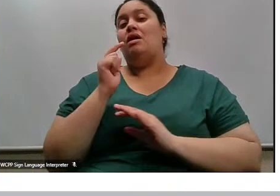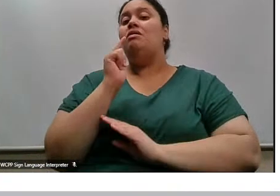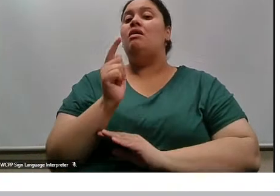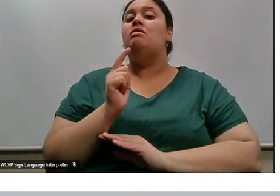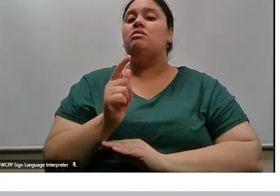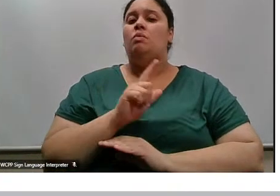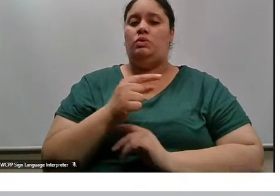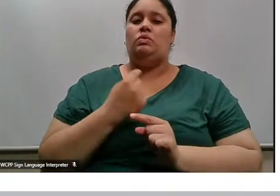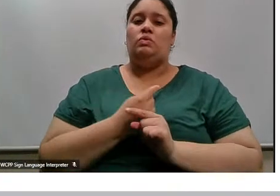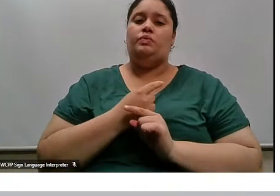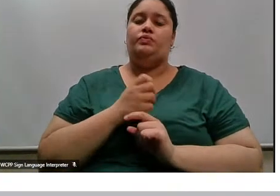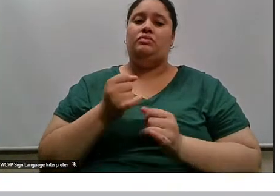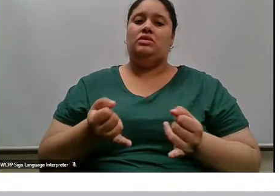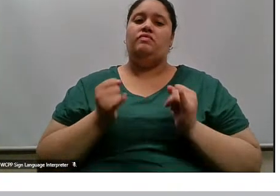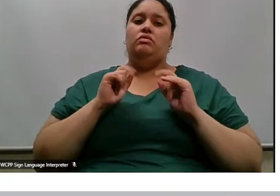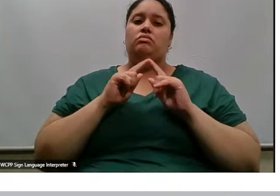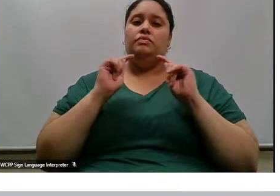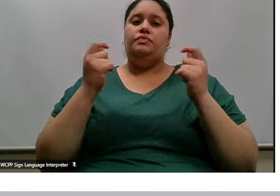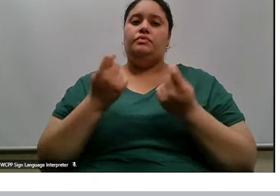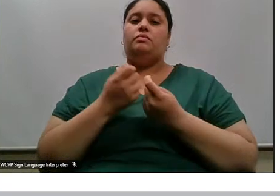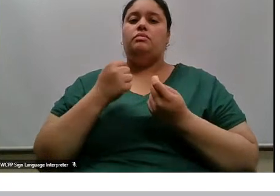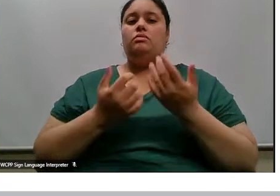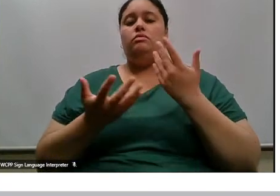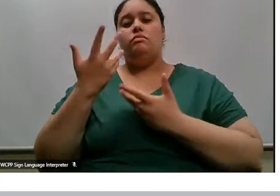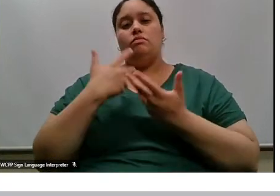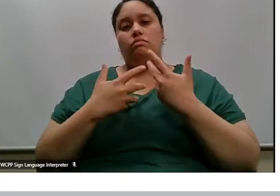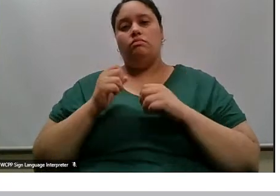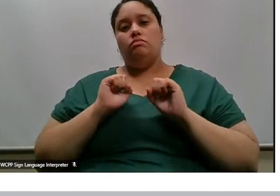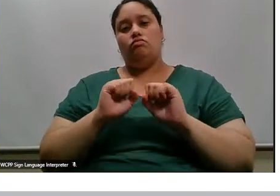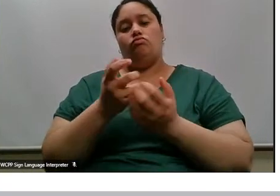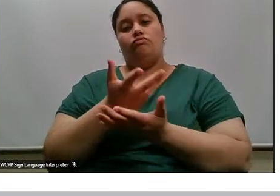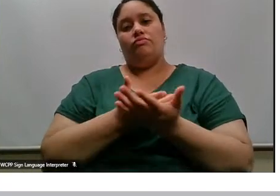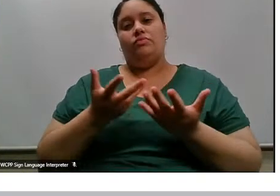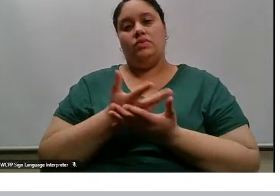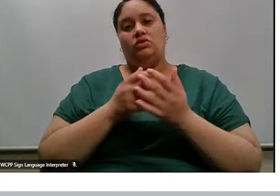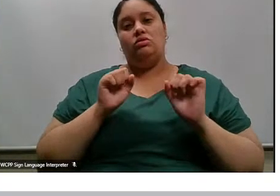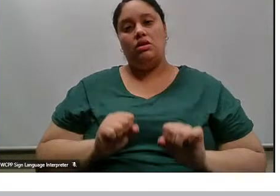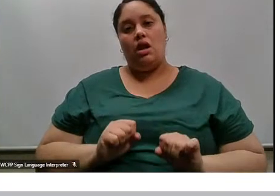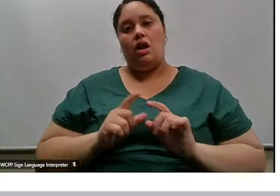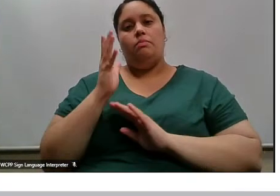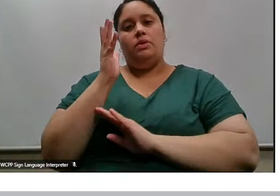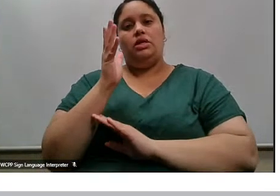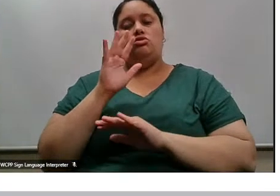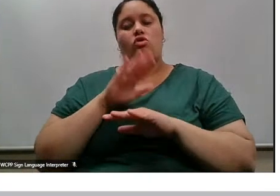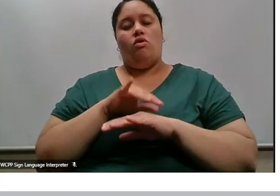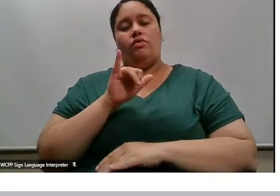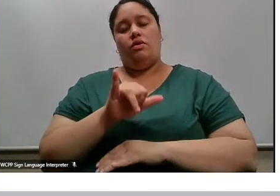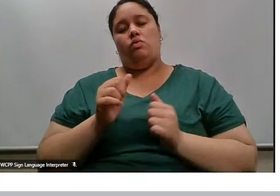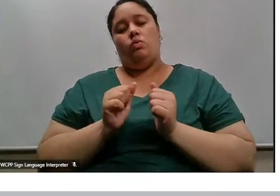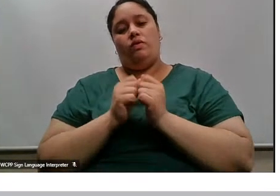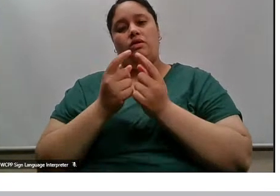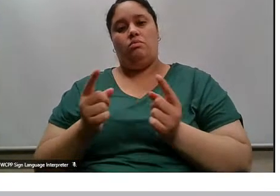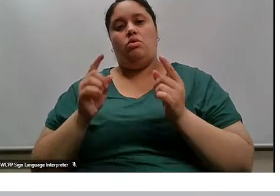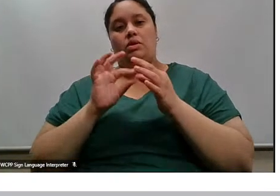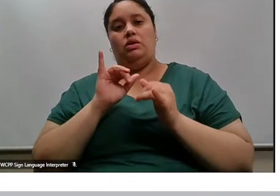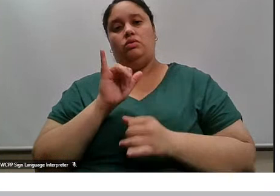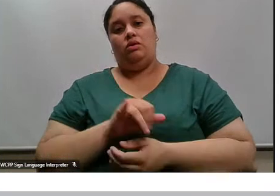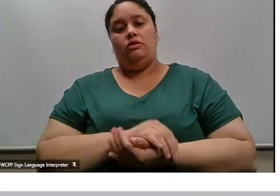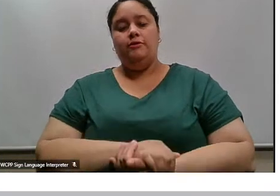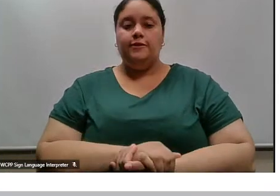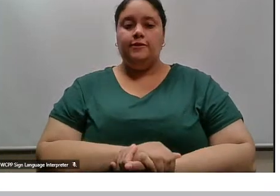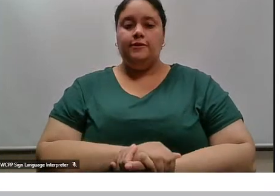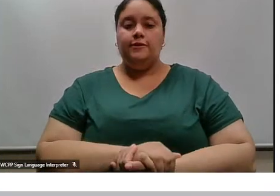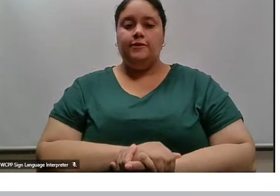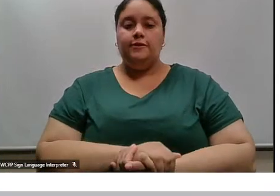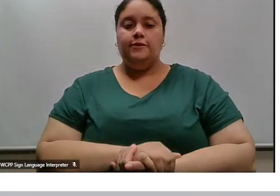can always invite the team to come and have a discussion and have a presentation with the department in that regard.